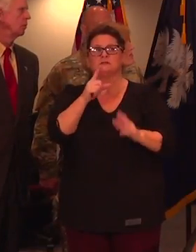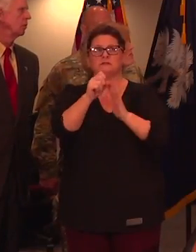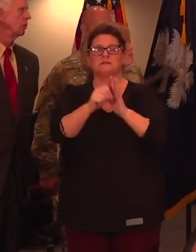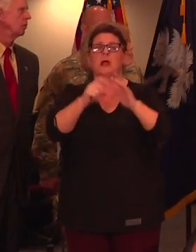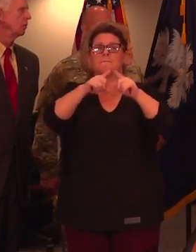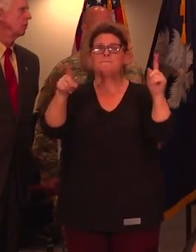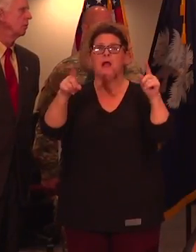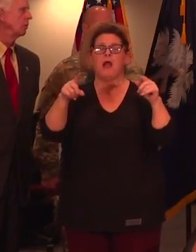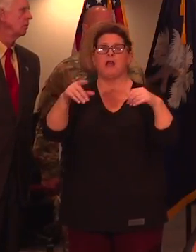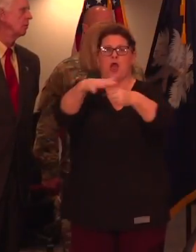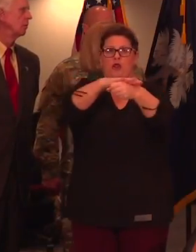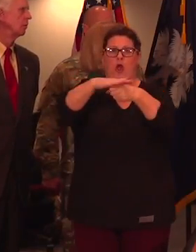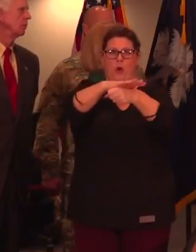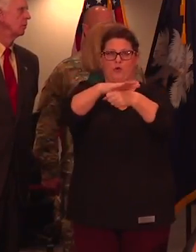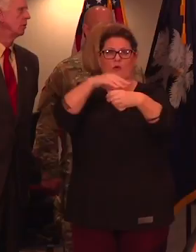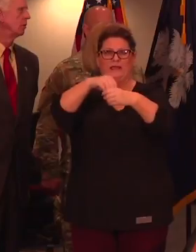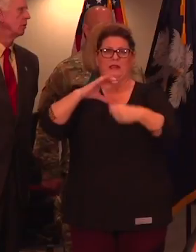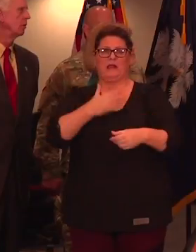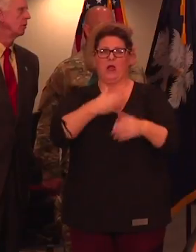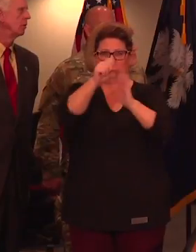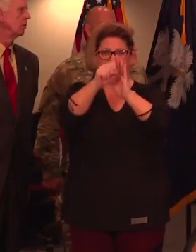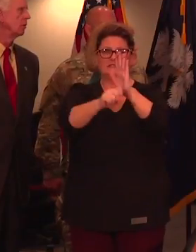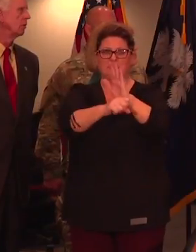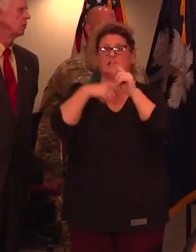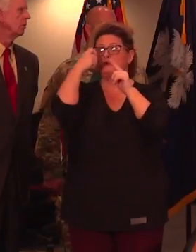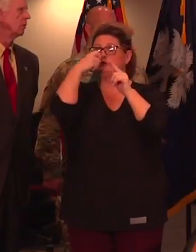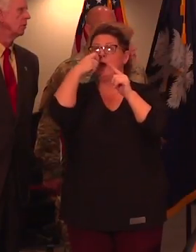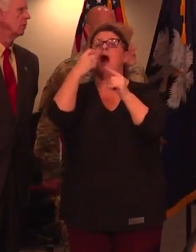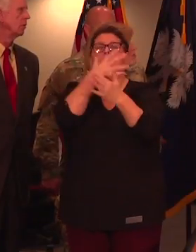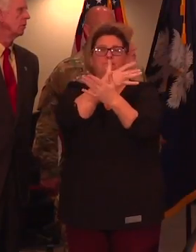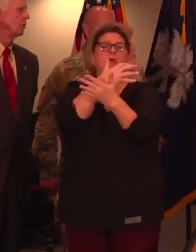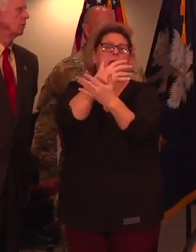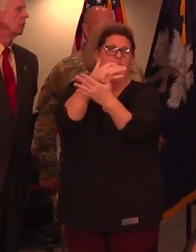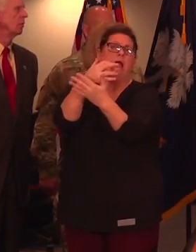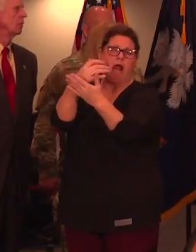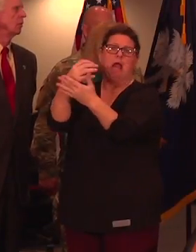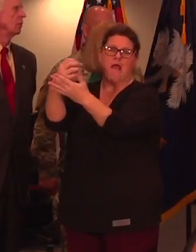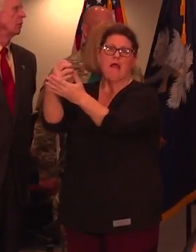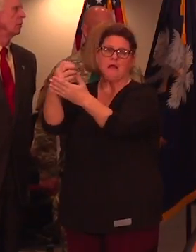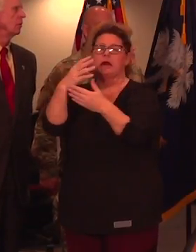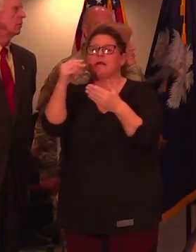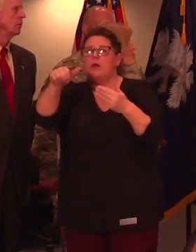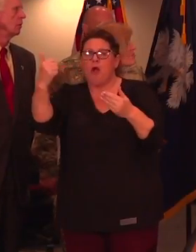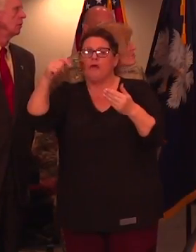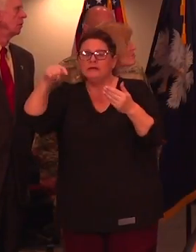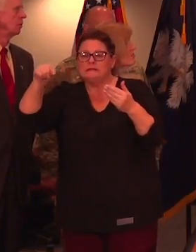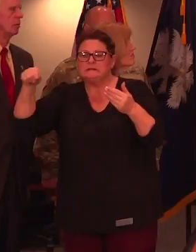in locales, swabs are getting to be in a shorter supply, as are other pieces of